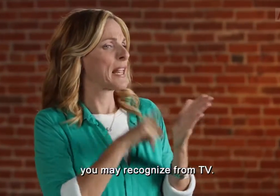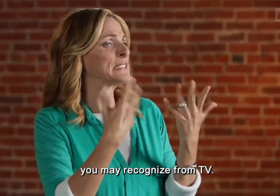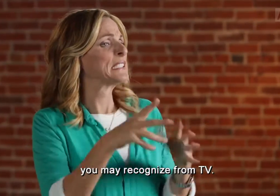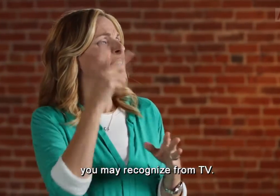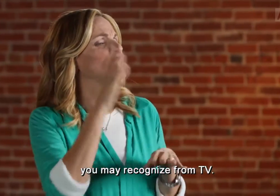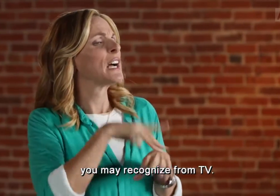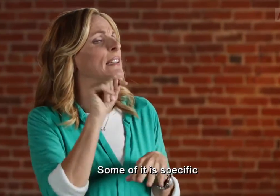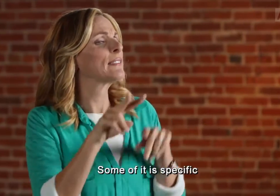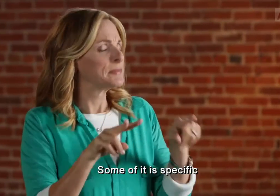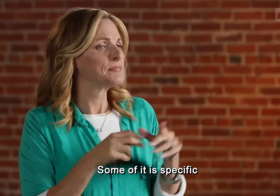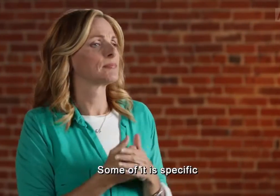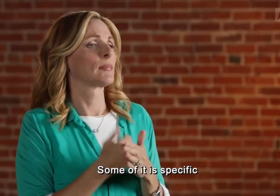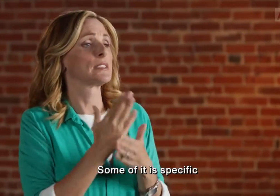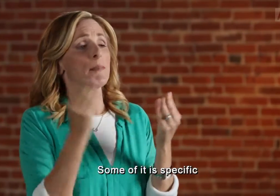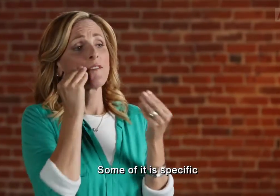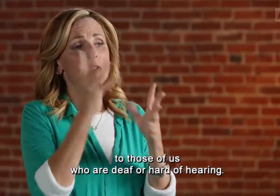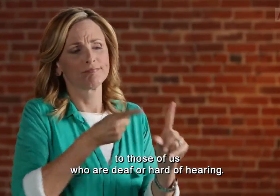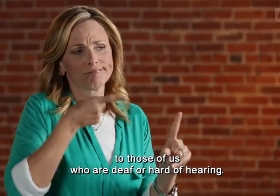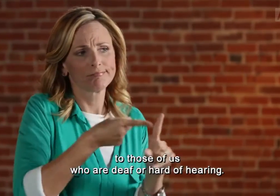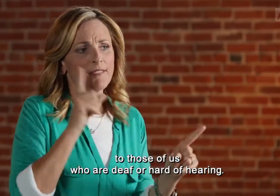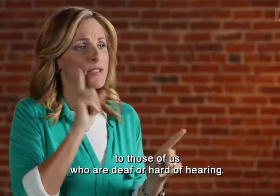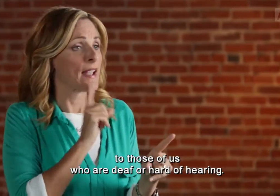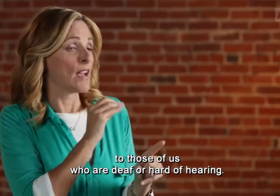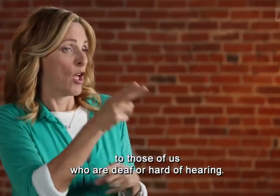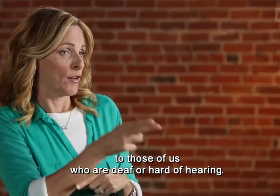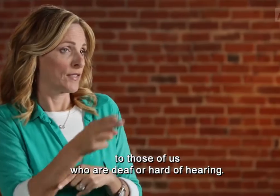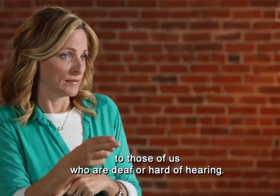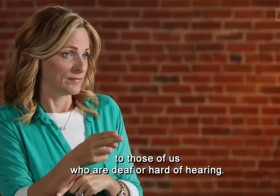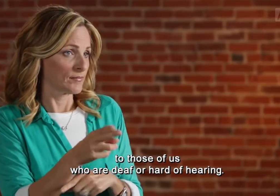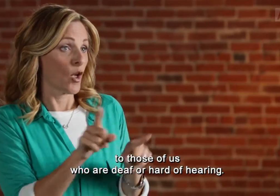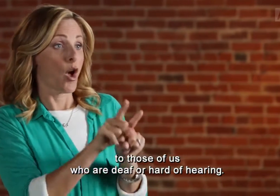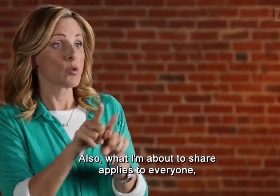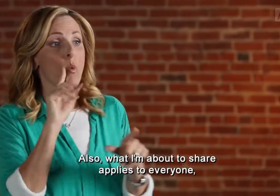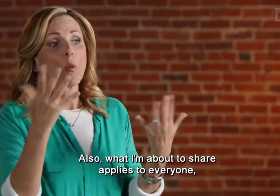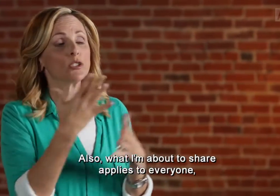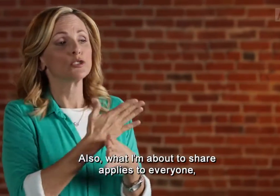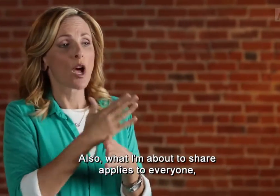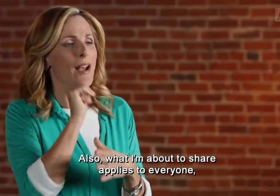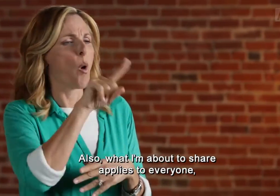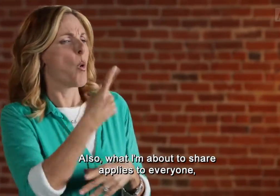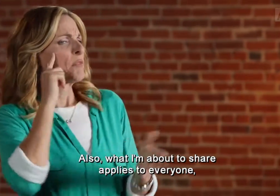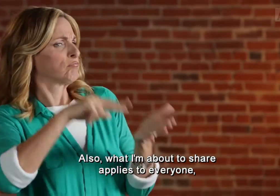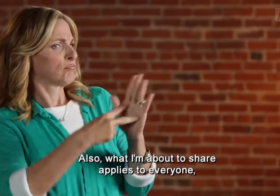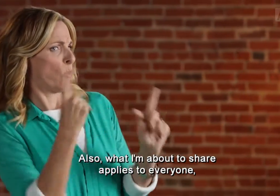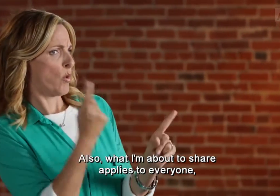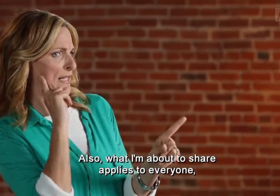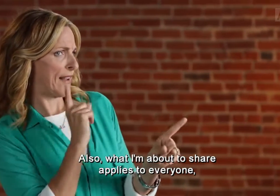from TV. Some of it is specific to those of us who are deaf or hard of hearing. Also, what I'm about to share applies to